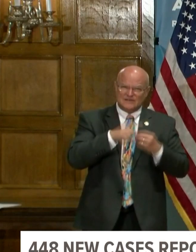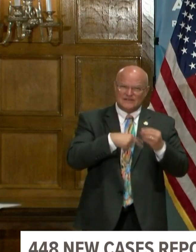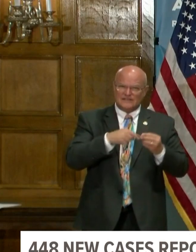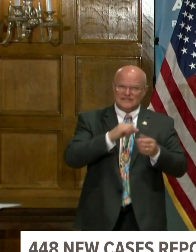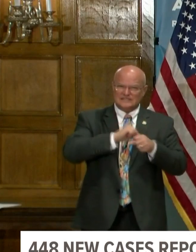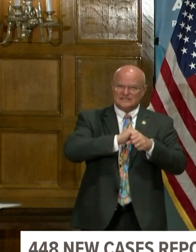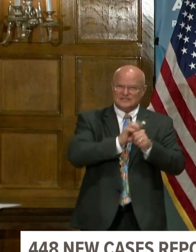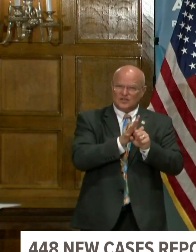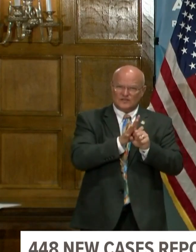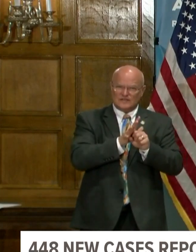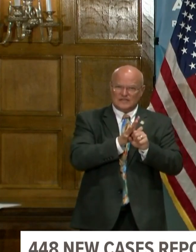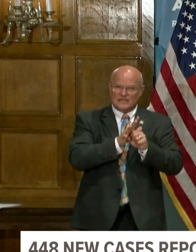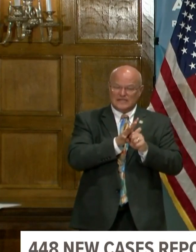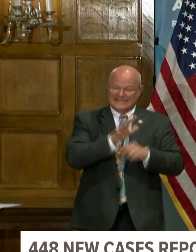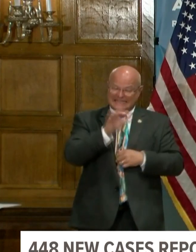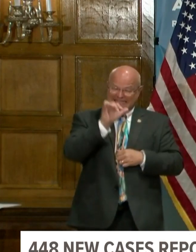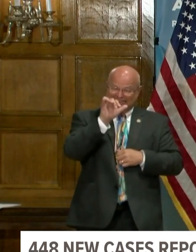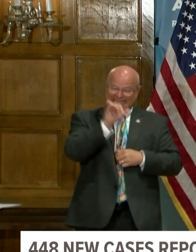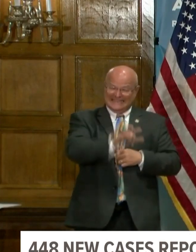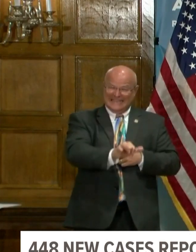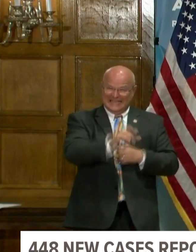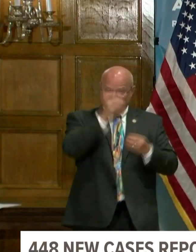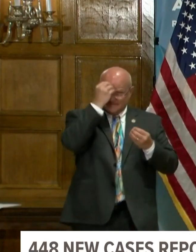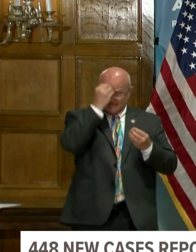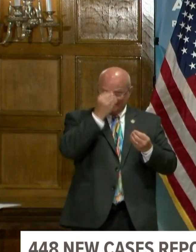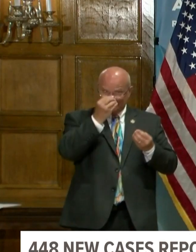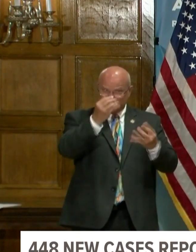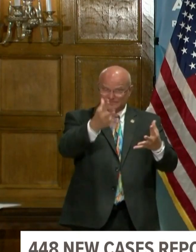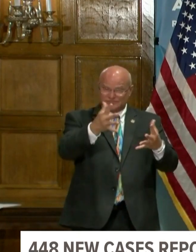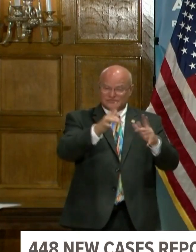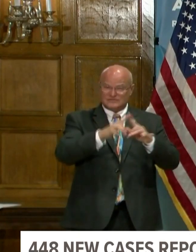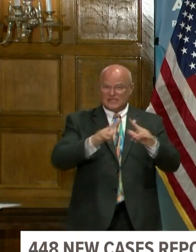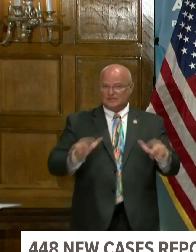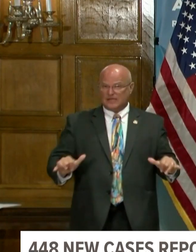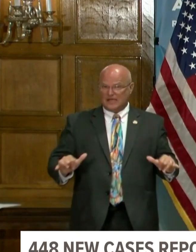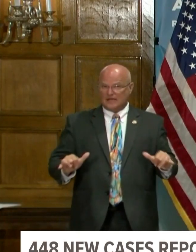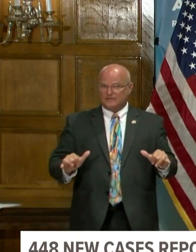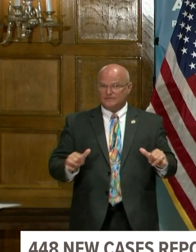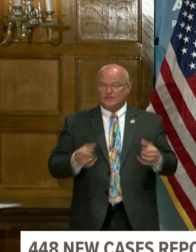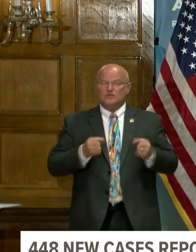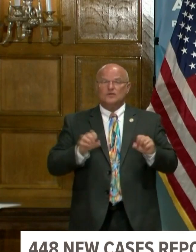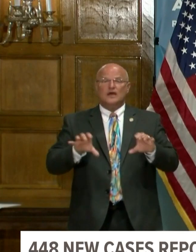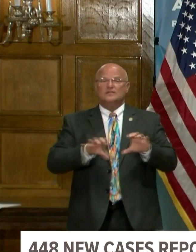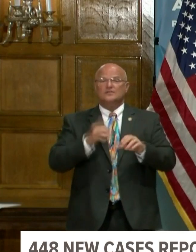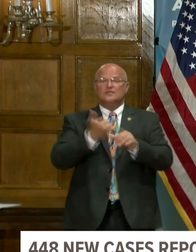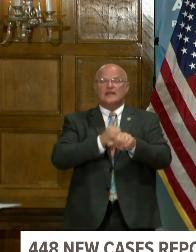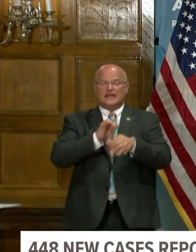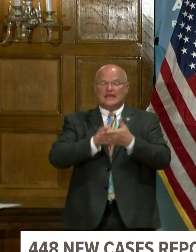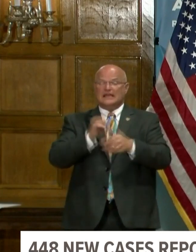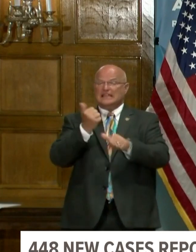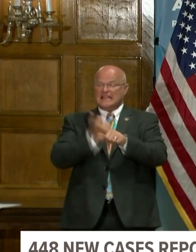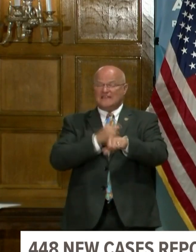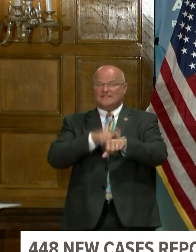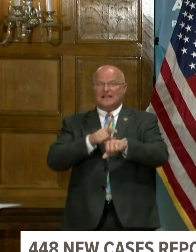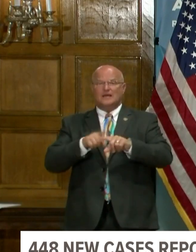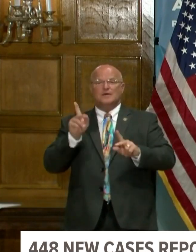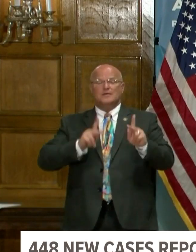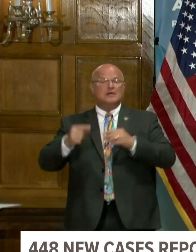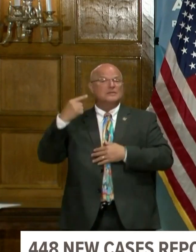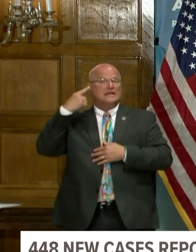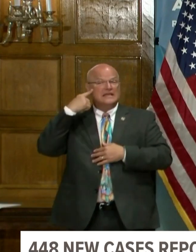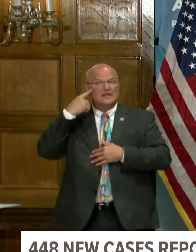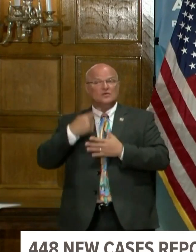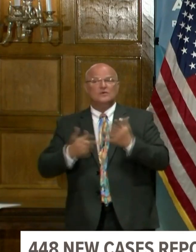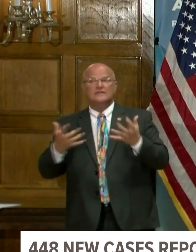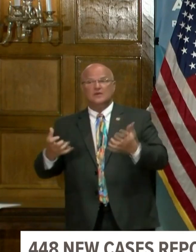this virus, and so that has to be communicated simultaneously. We've tried to do that at every step, but sometimes people hear what they